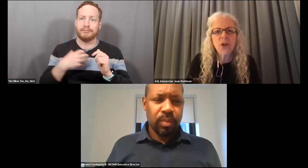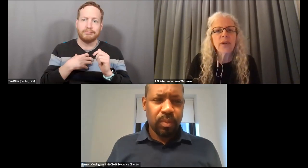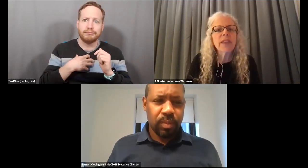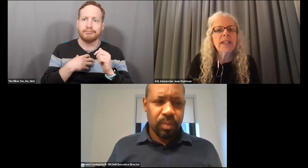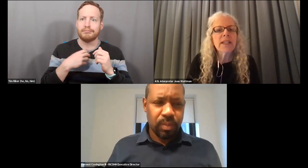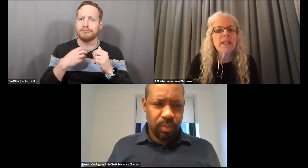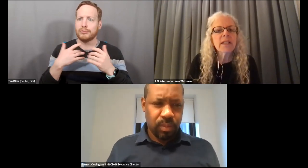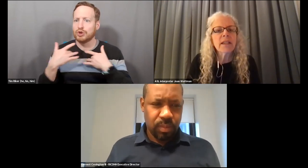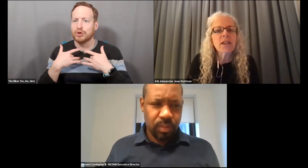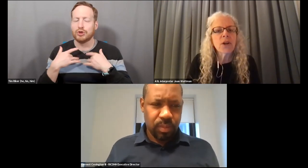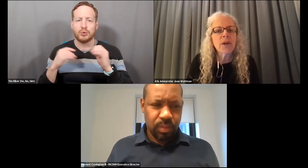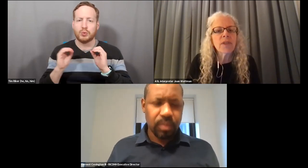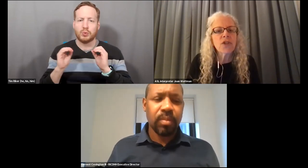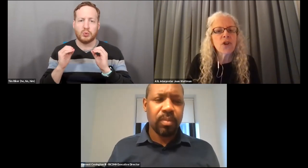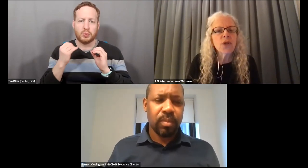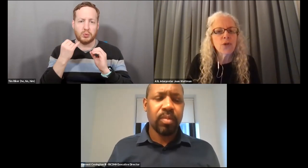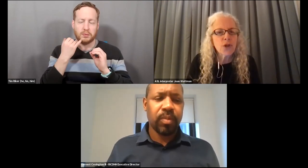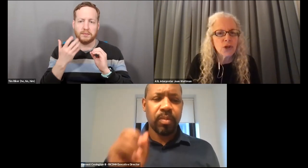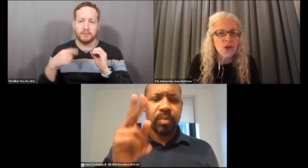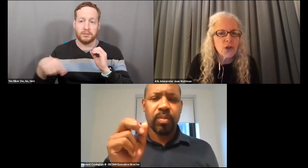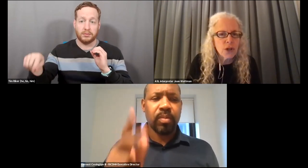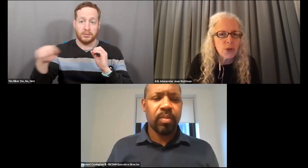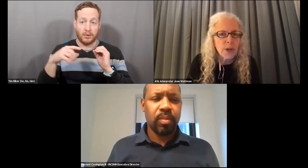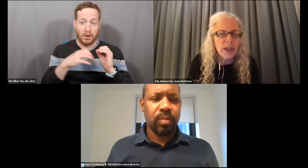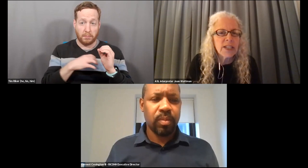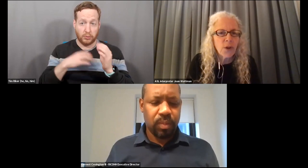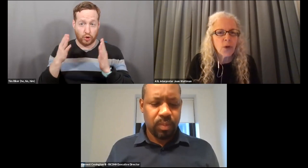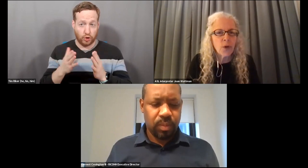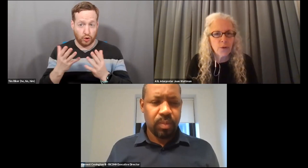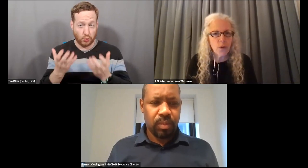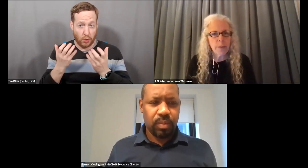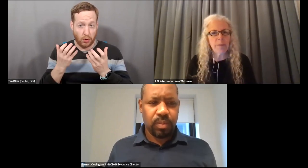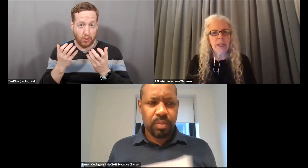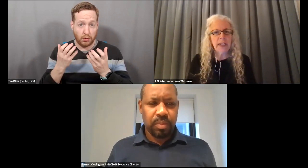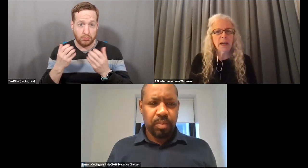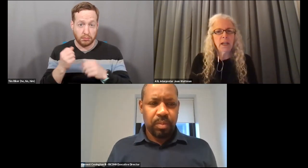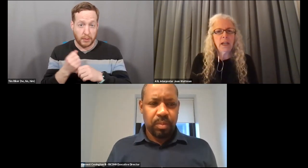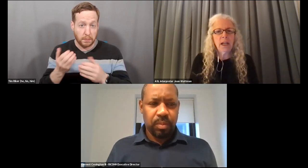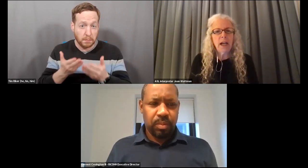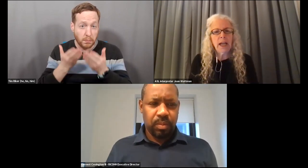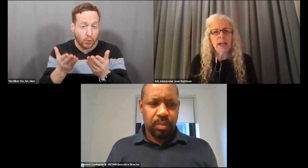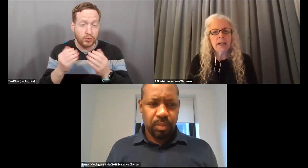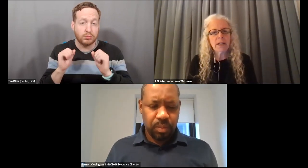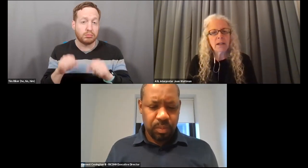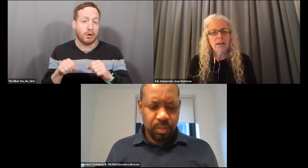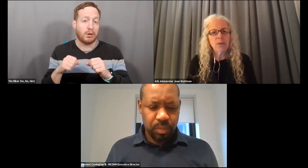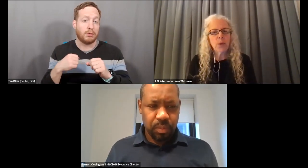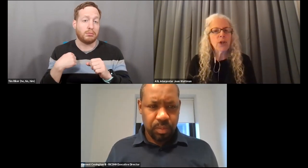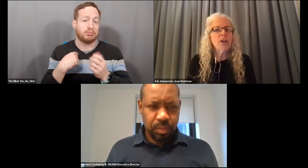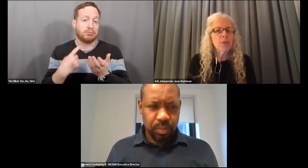If these, you know, if there's no huge concerns, we could at least vote those four people in and we could hear a